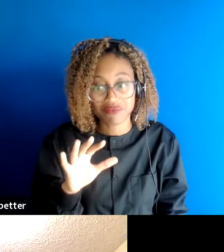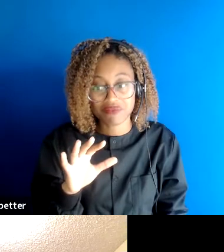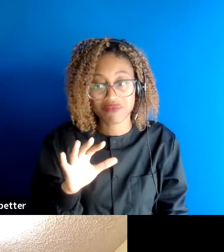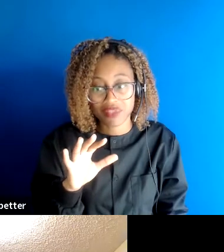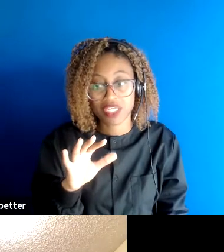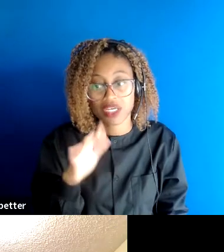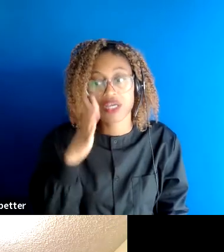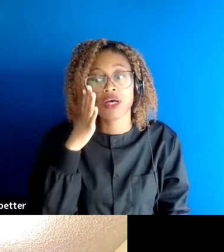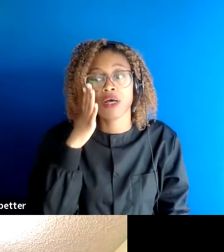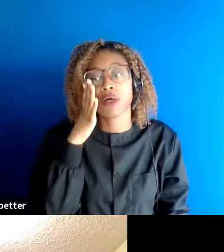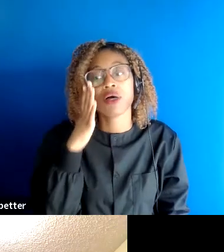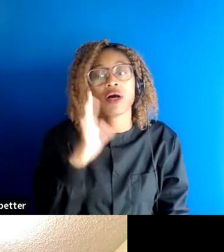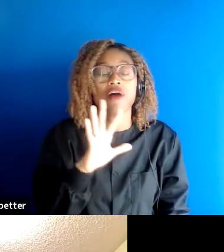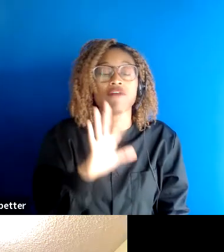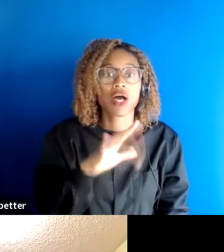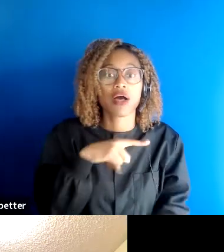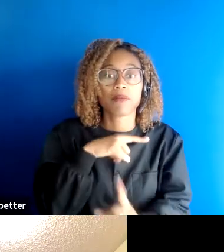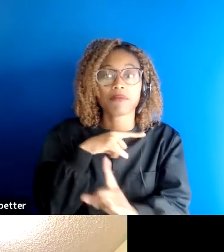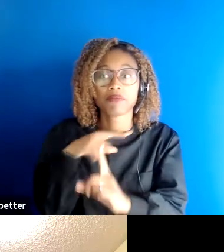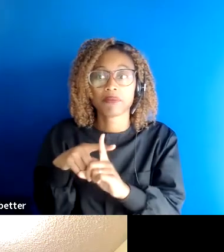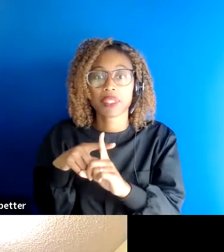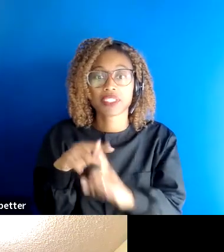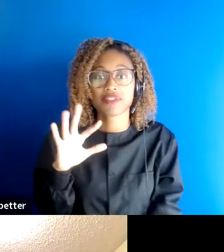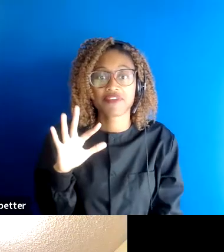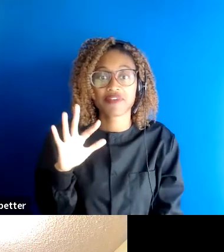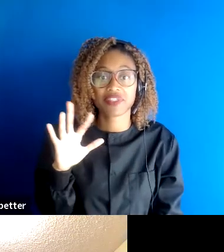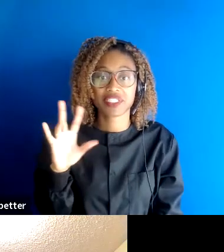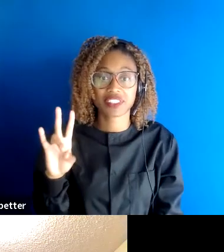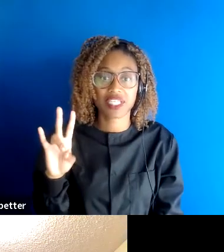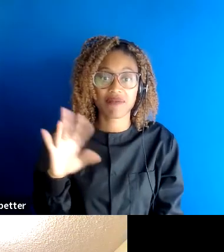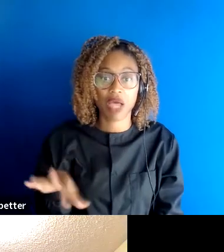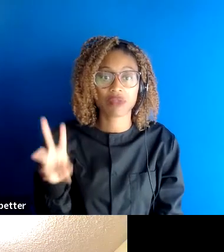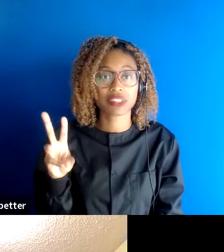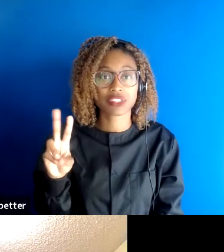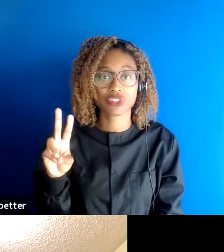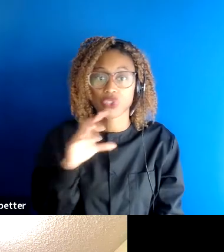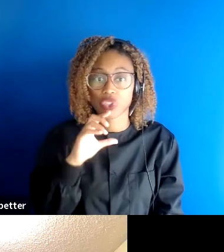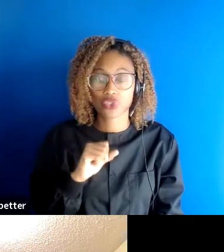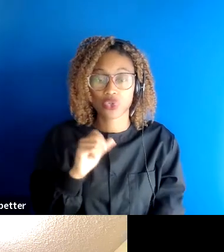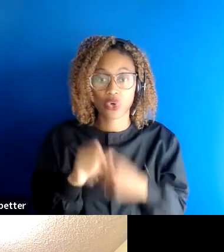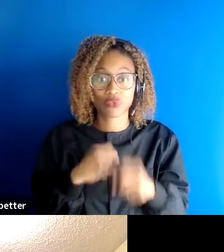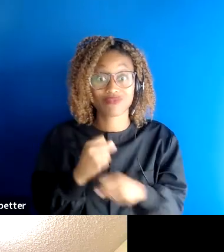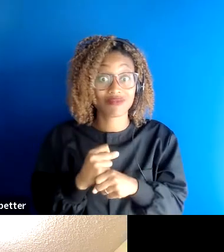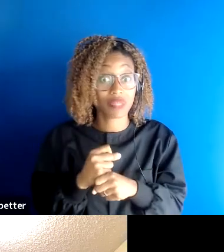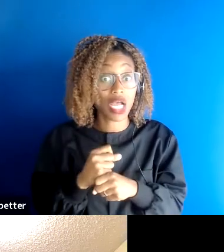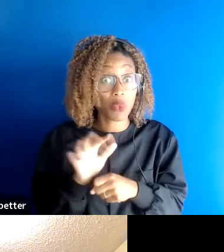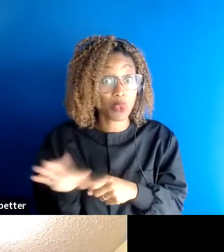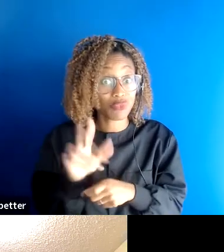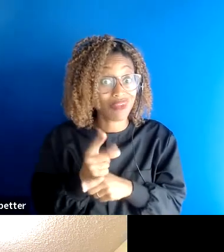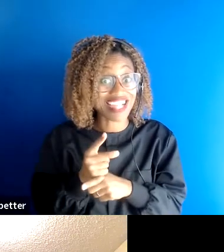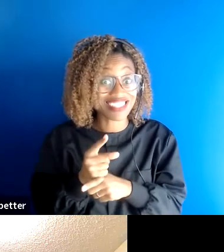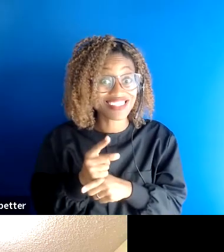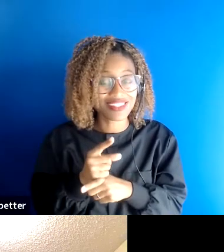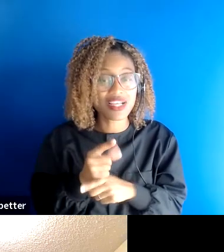5 plus 57 would be 62, right? So I would